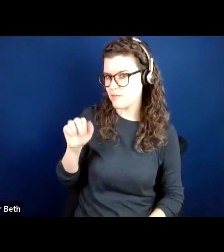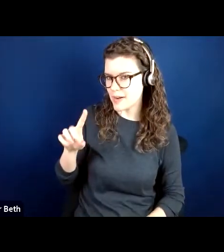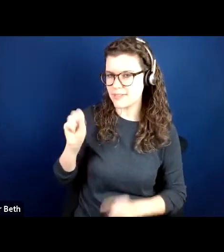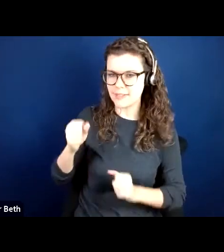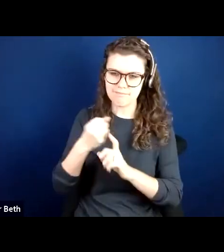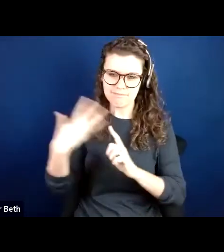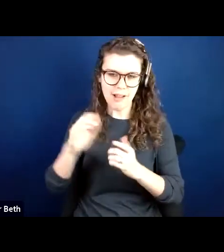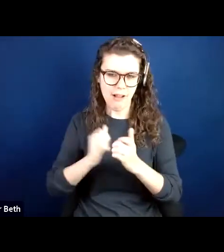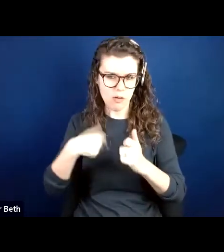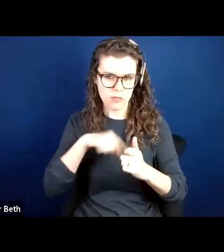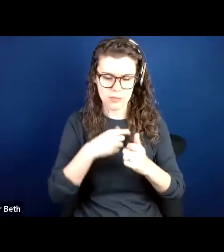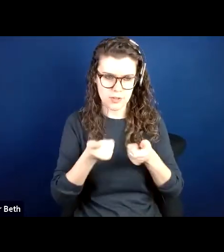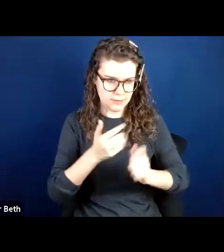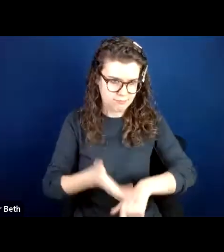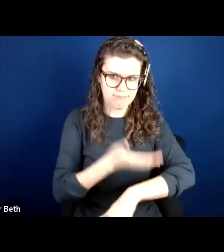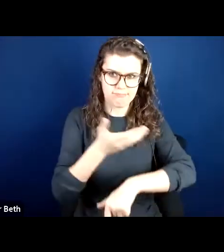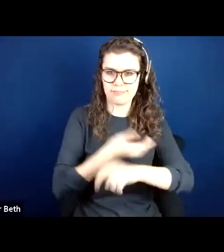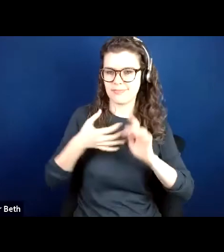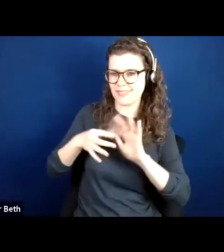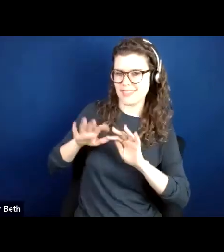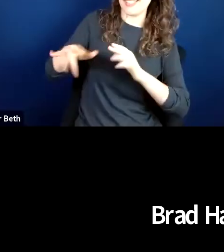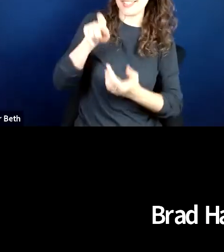this capacity with his role.